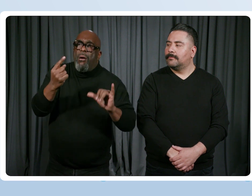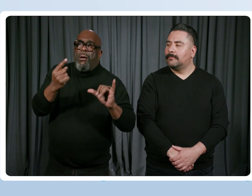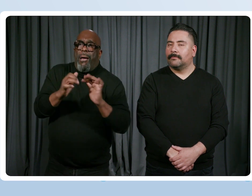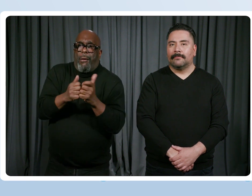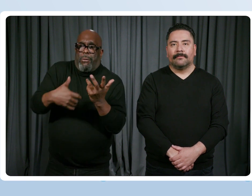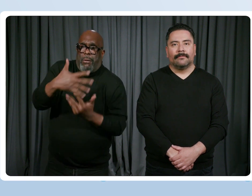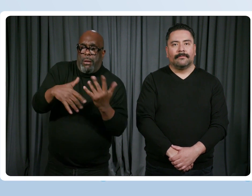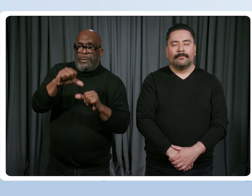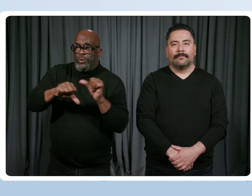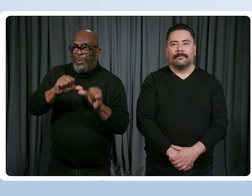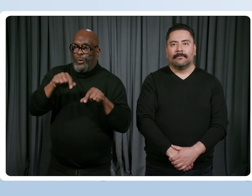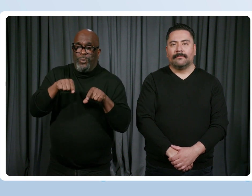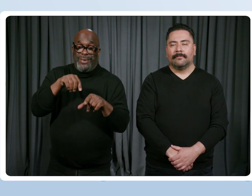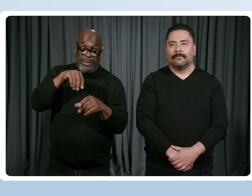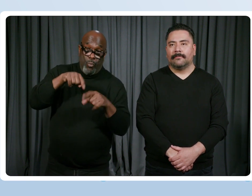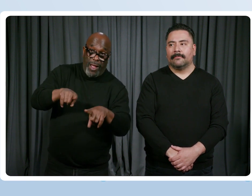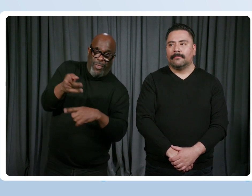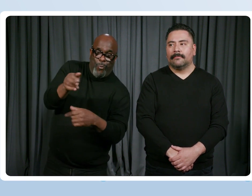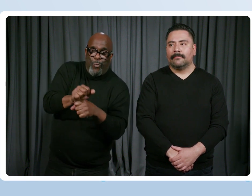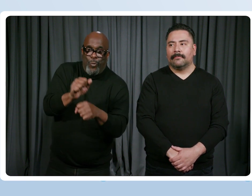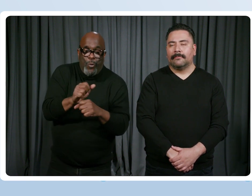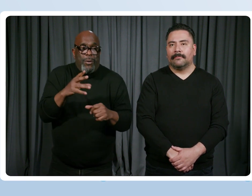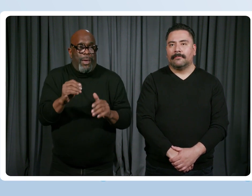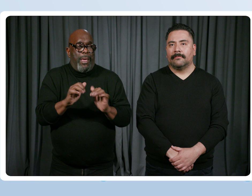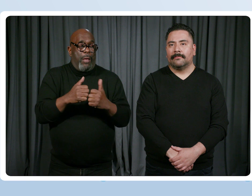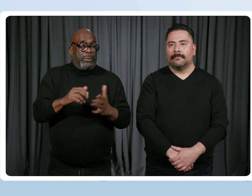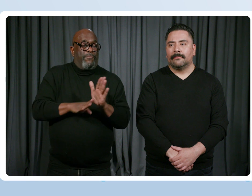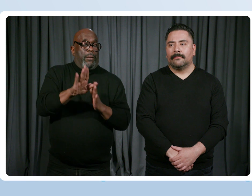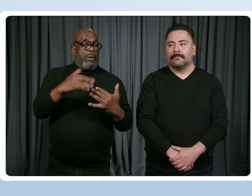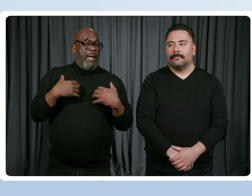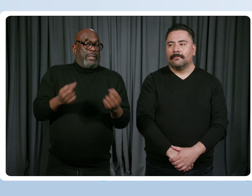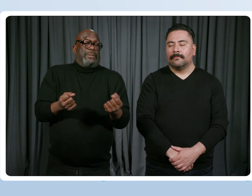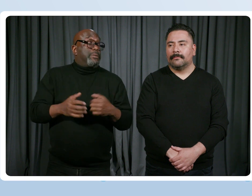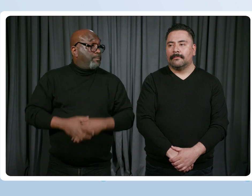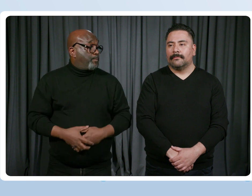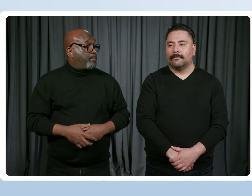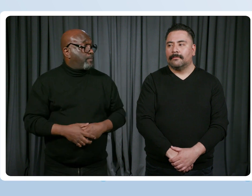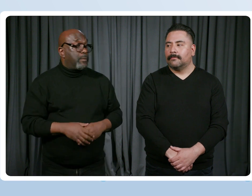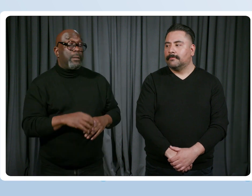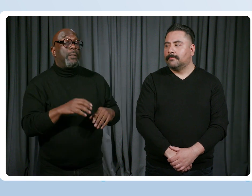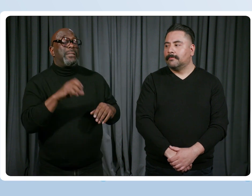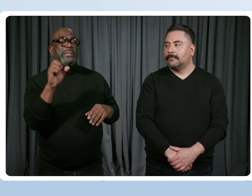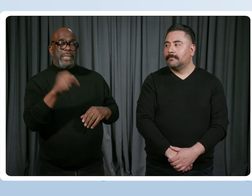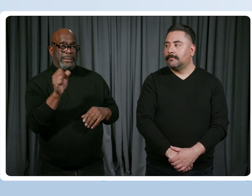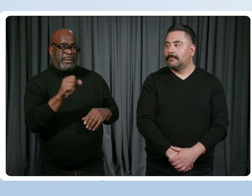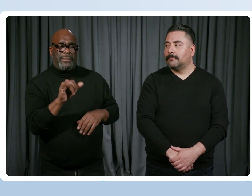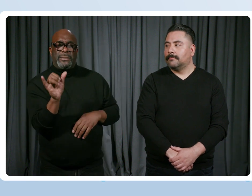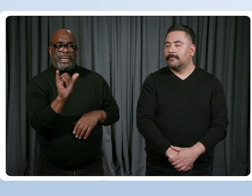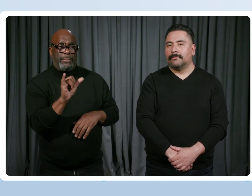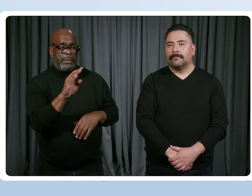and building up their confidence and interacting with others professionally. Mm-hmm. Yeah, so just as MOPD, like we work